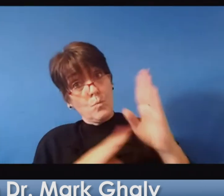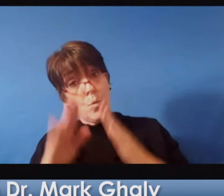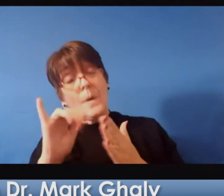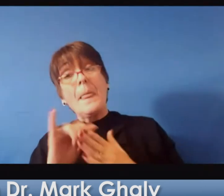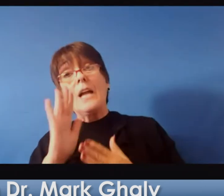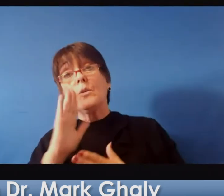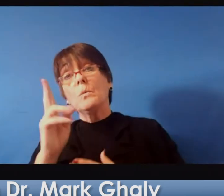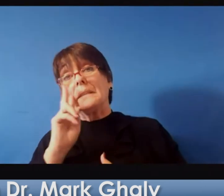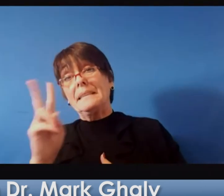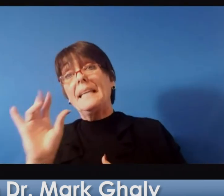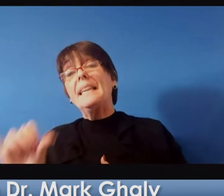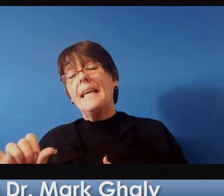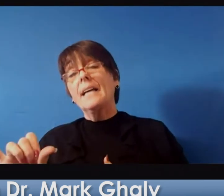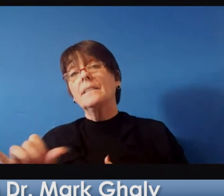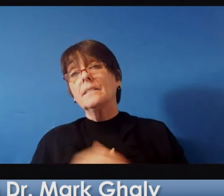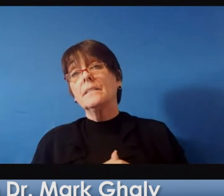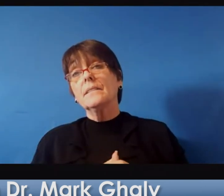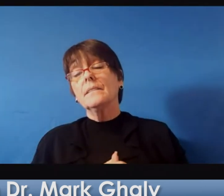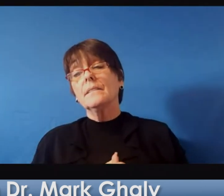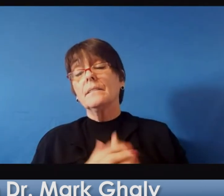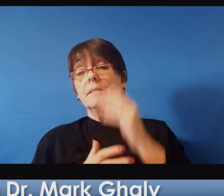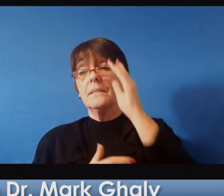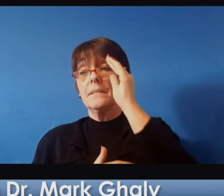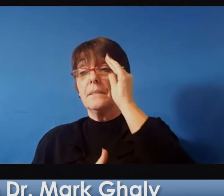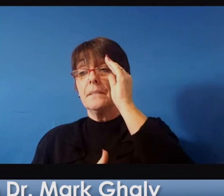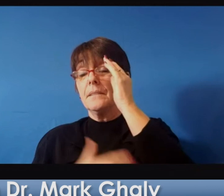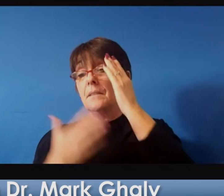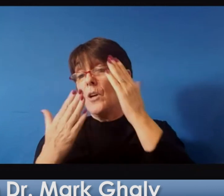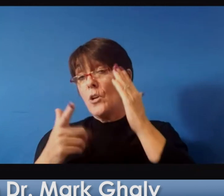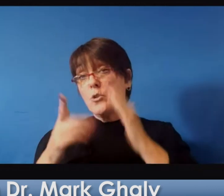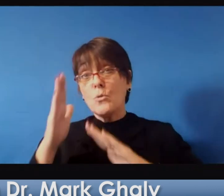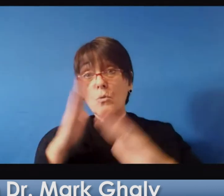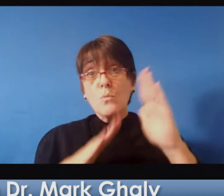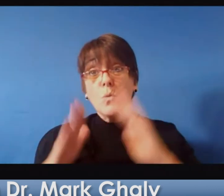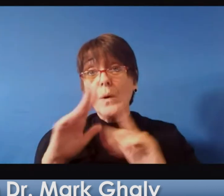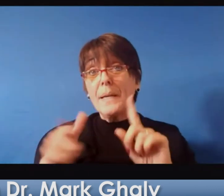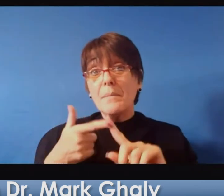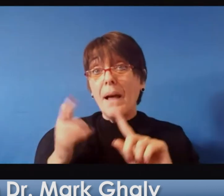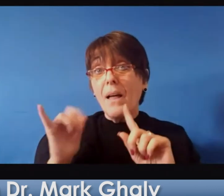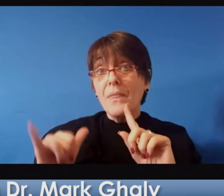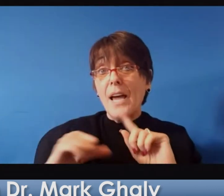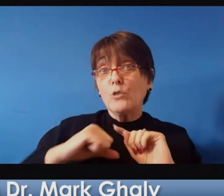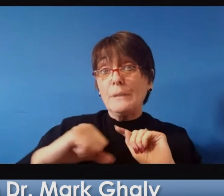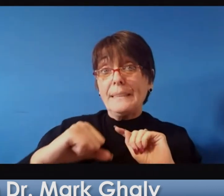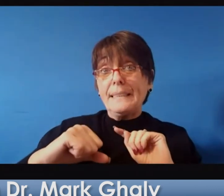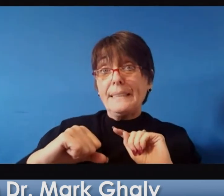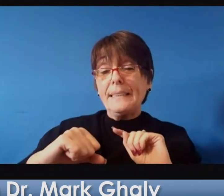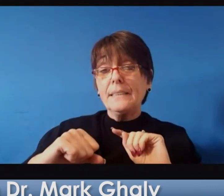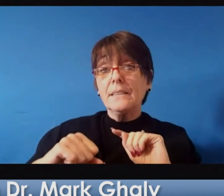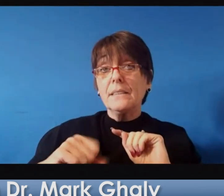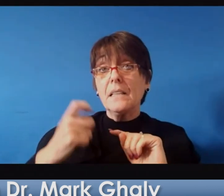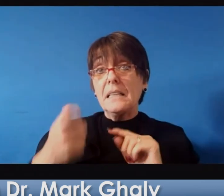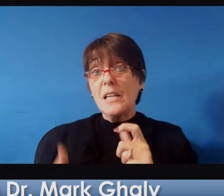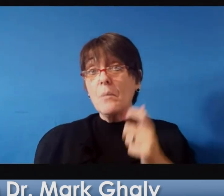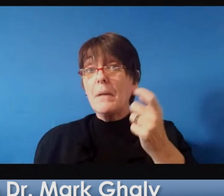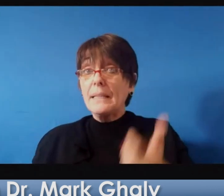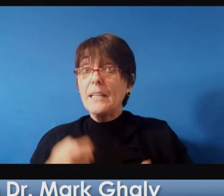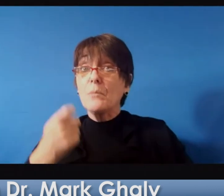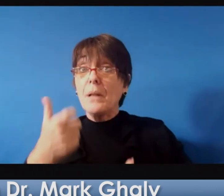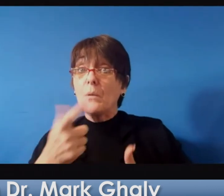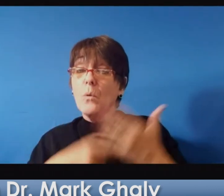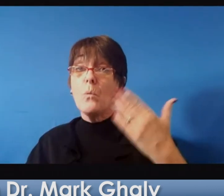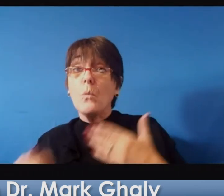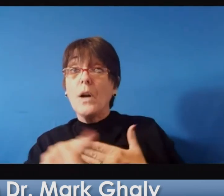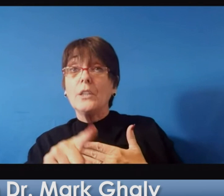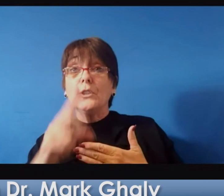going to see, and then maybe there's not the resources to enforce that? Are you worried about that starting to happen little by little with what you